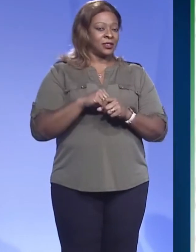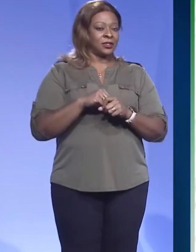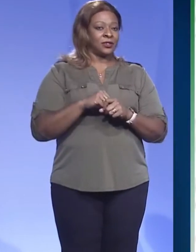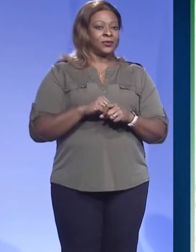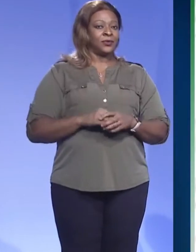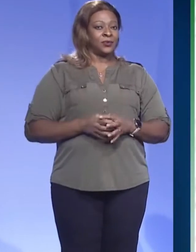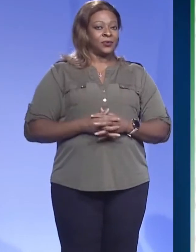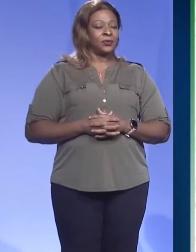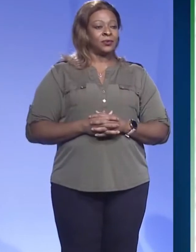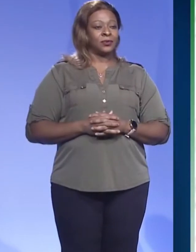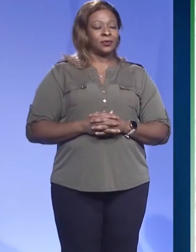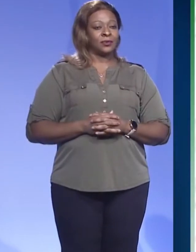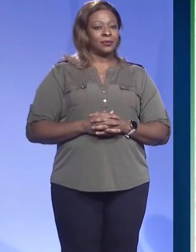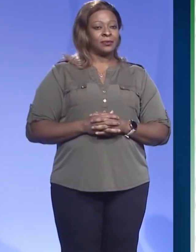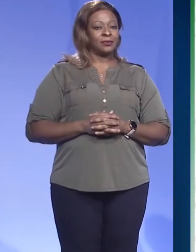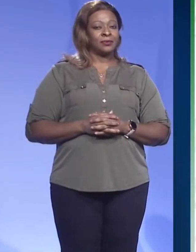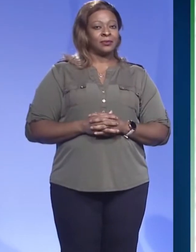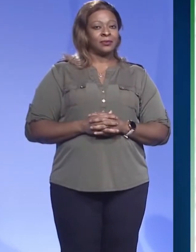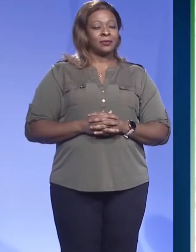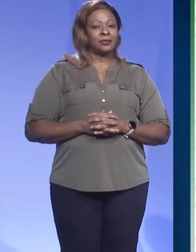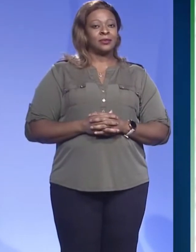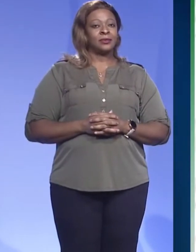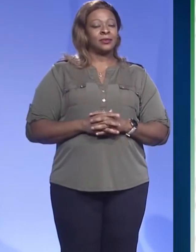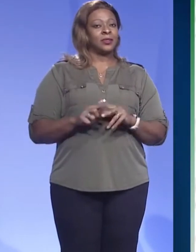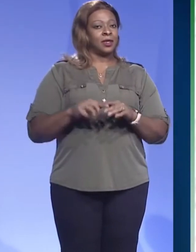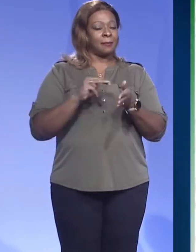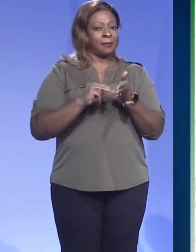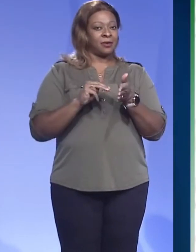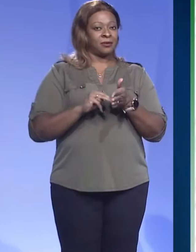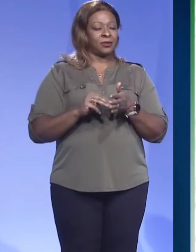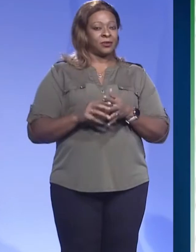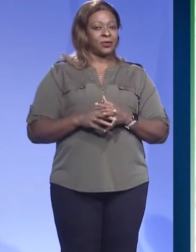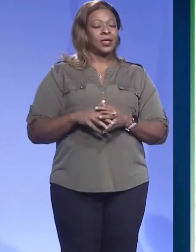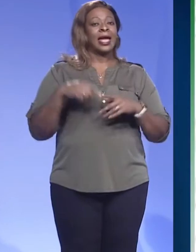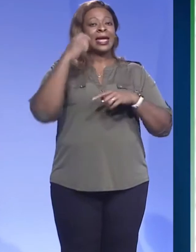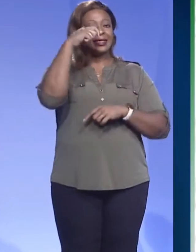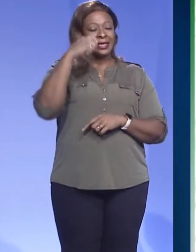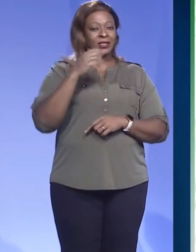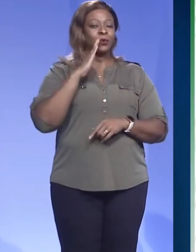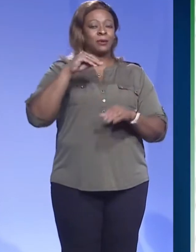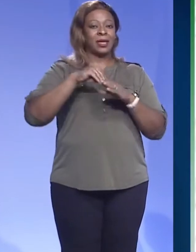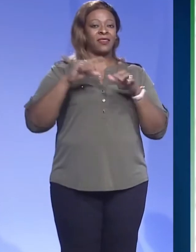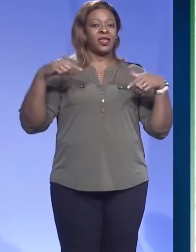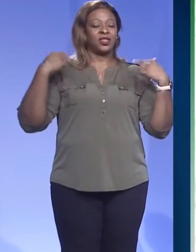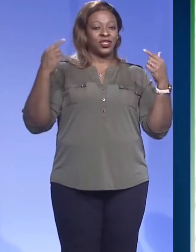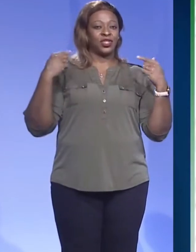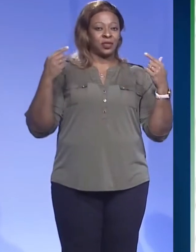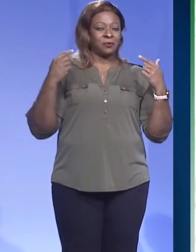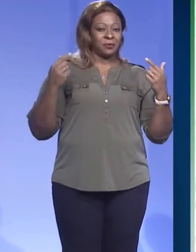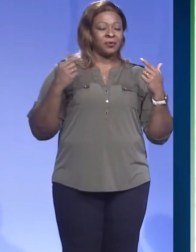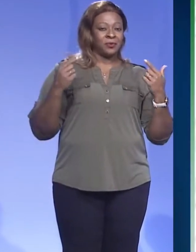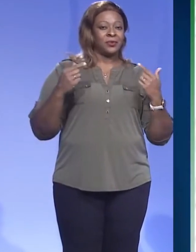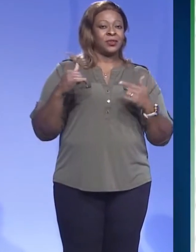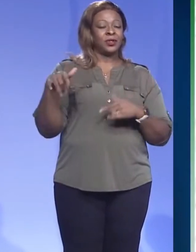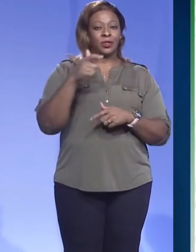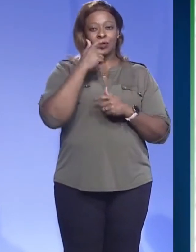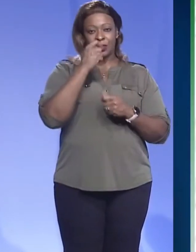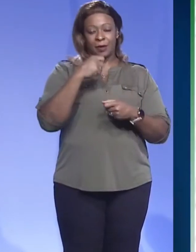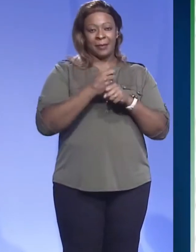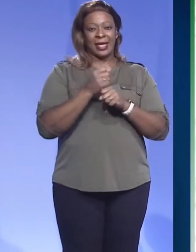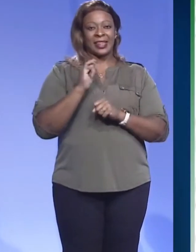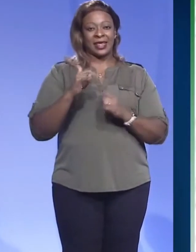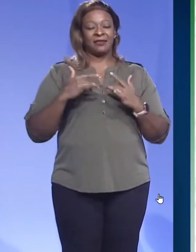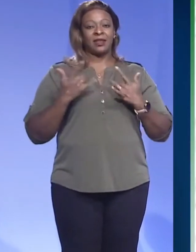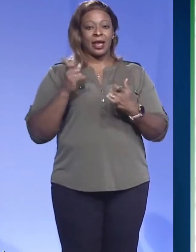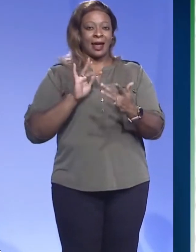in 3680 Ramil Road, Memphis. The testing will be in the gym. If you are interested to make this, you